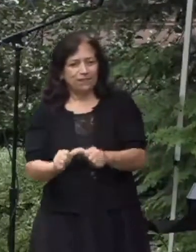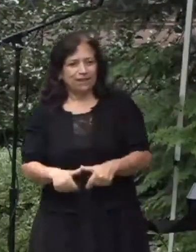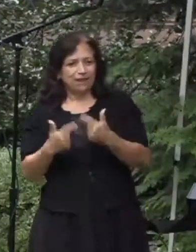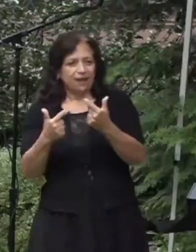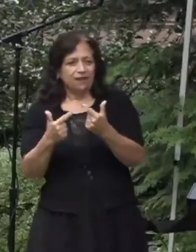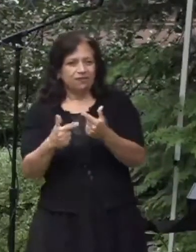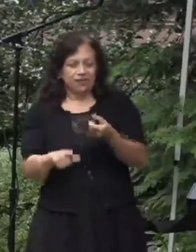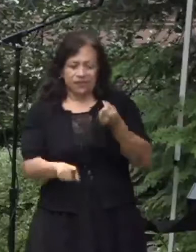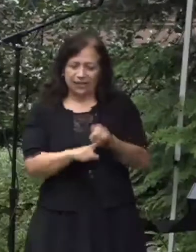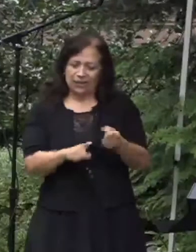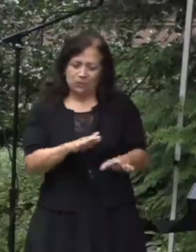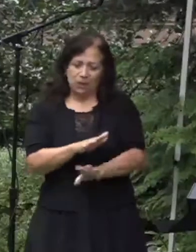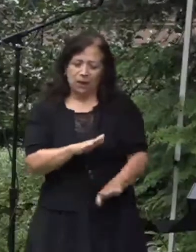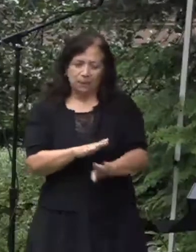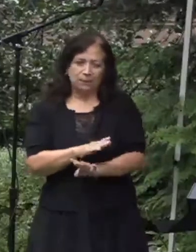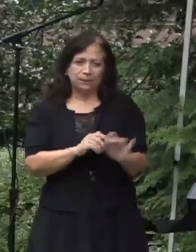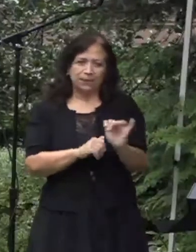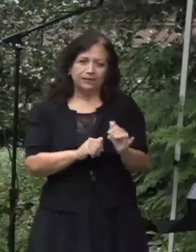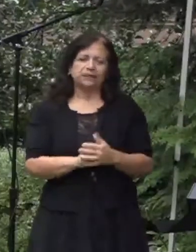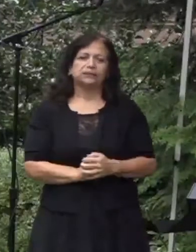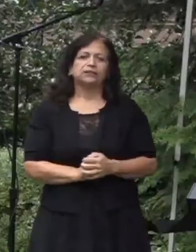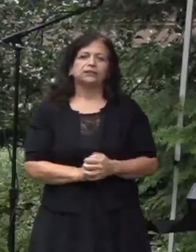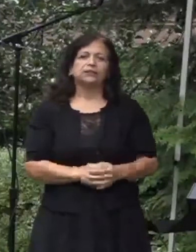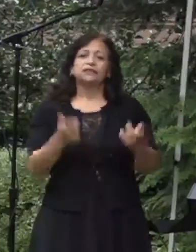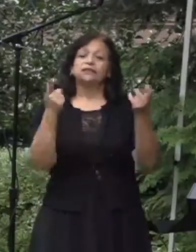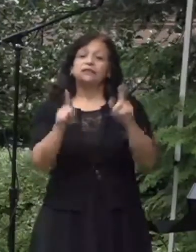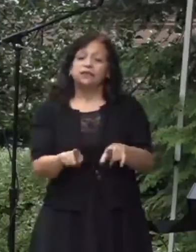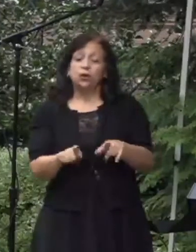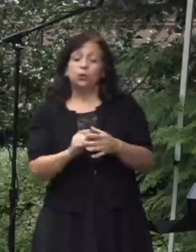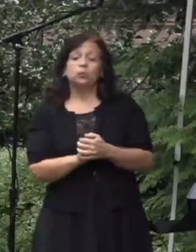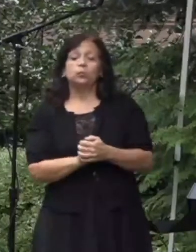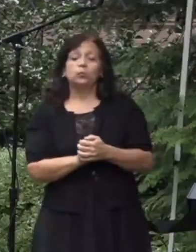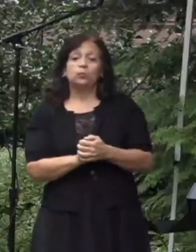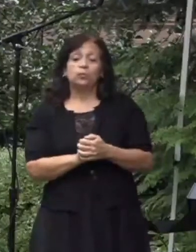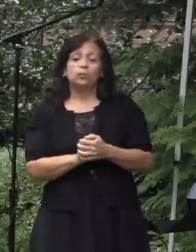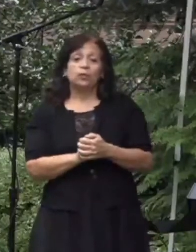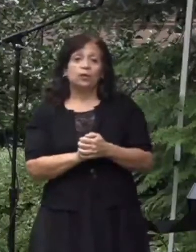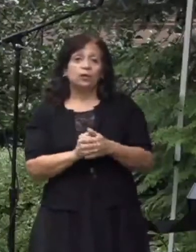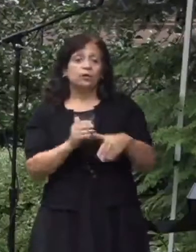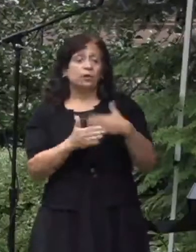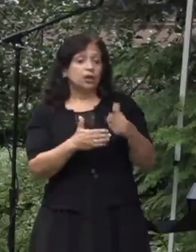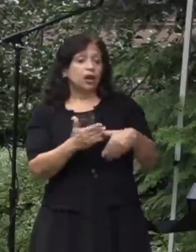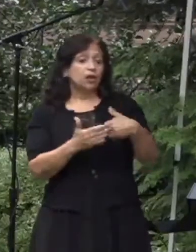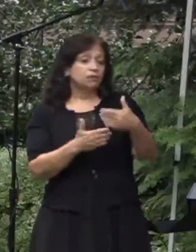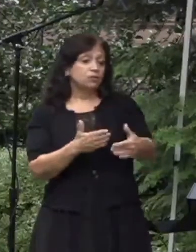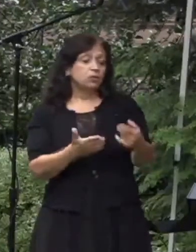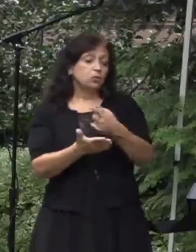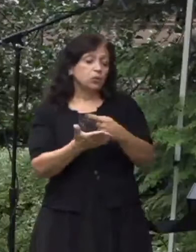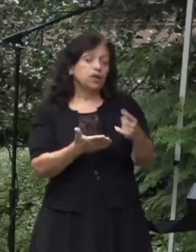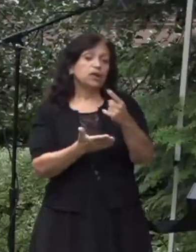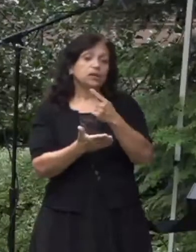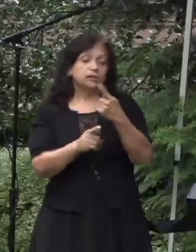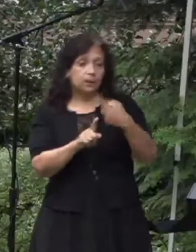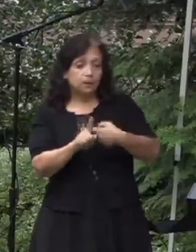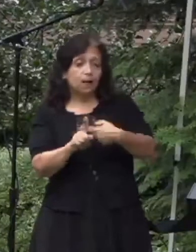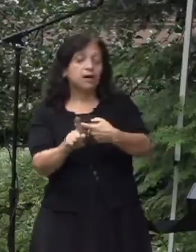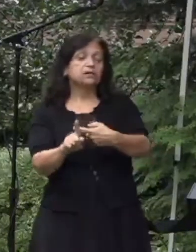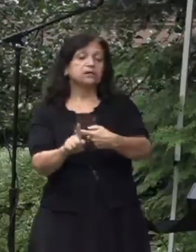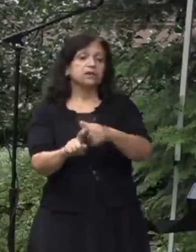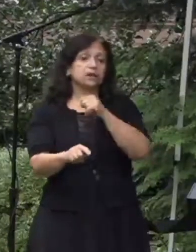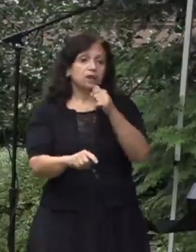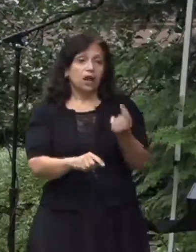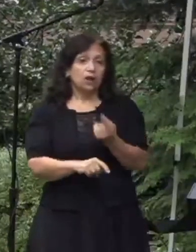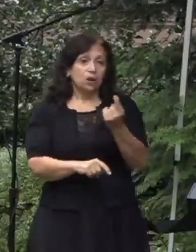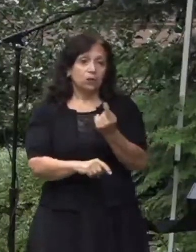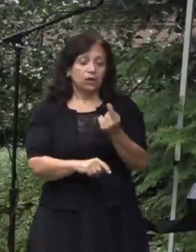rock bottom, if you will. So here's the thing. Over the next few weeks and months, not only